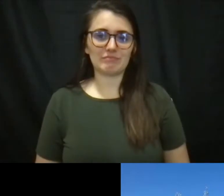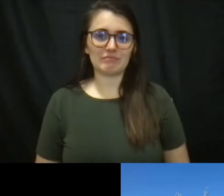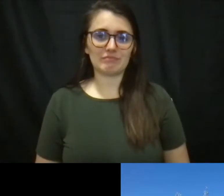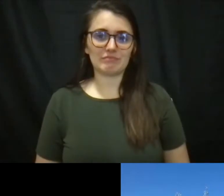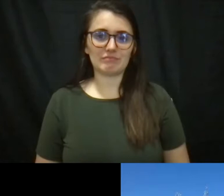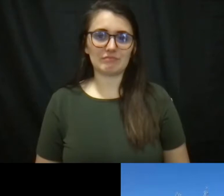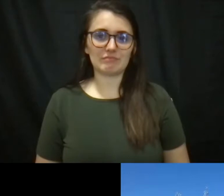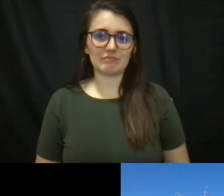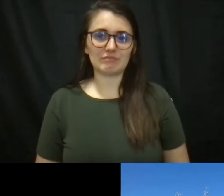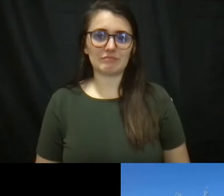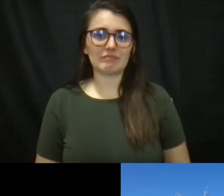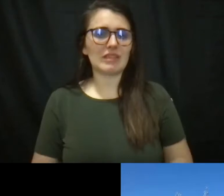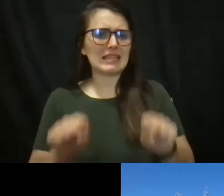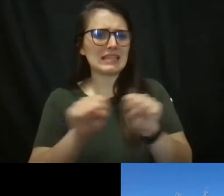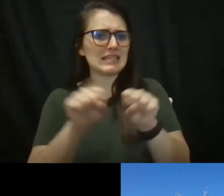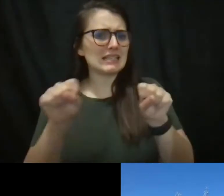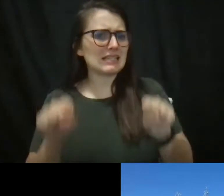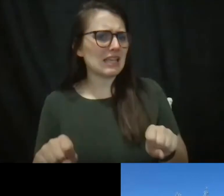What station is this?